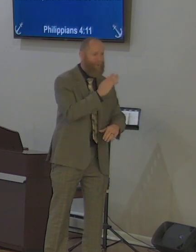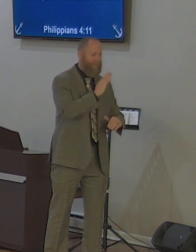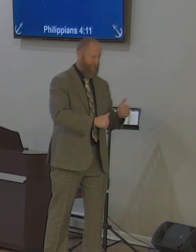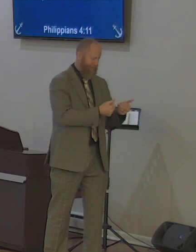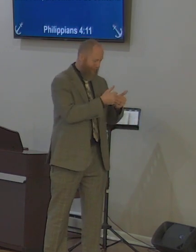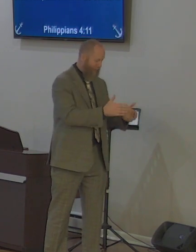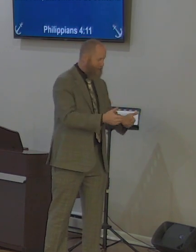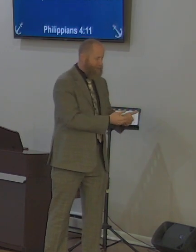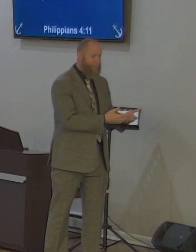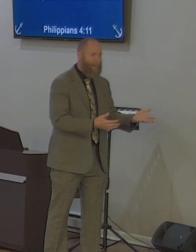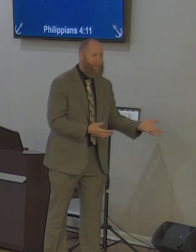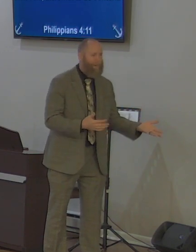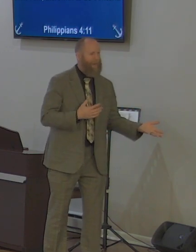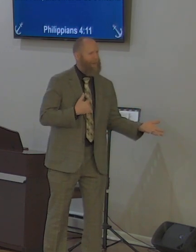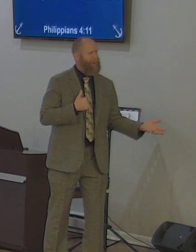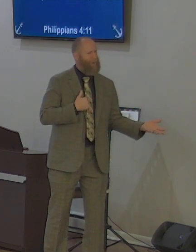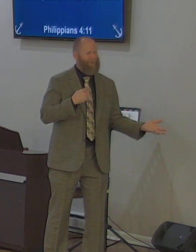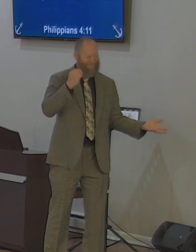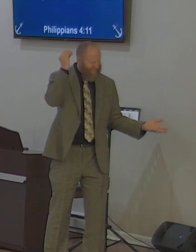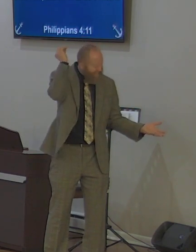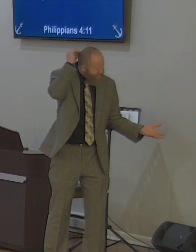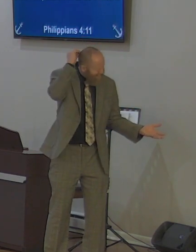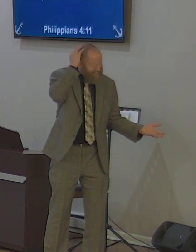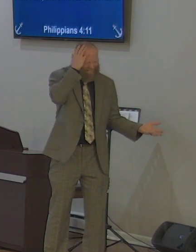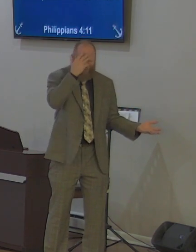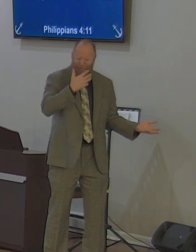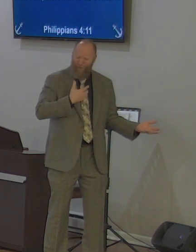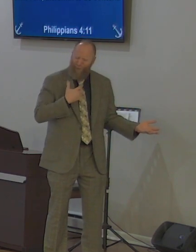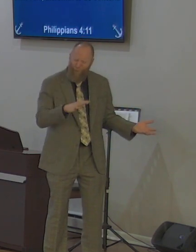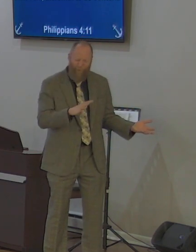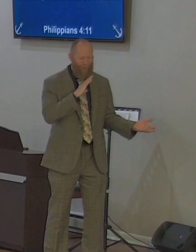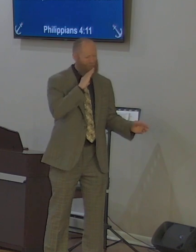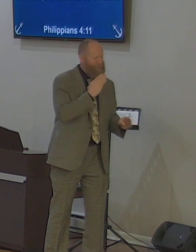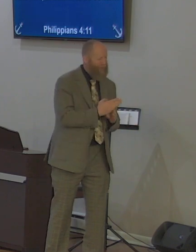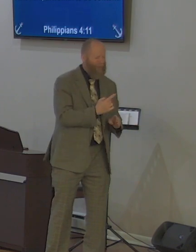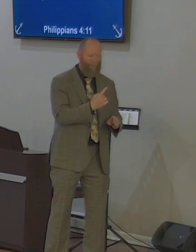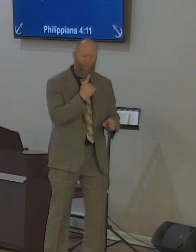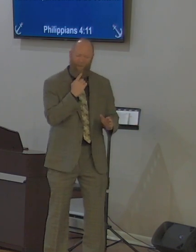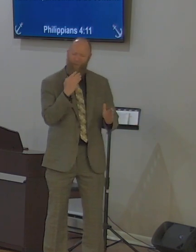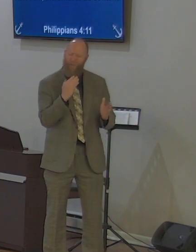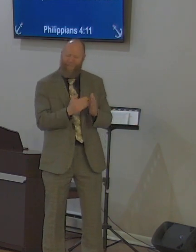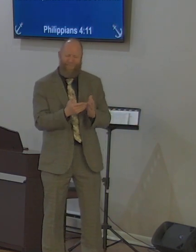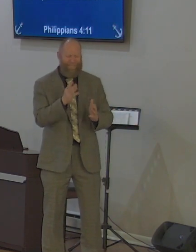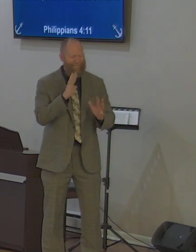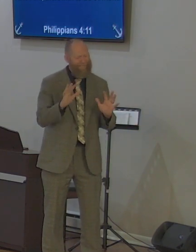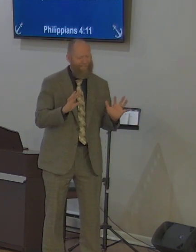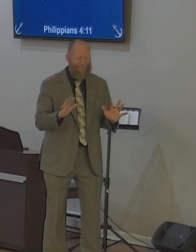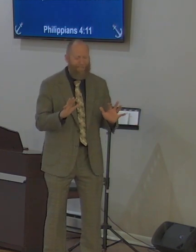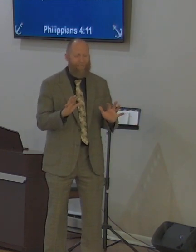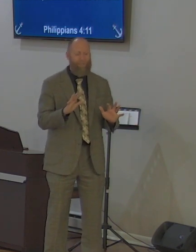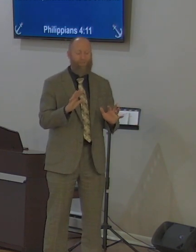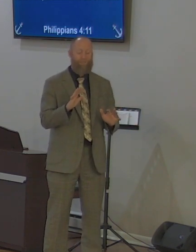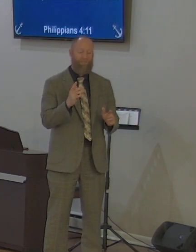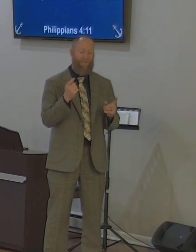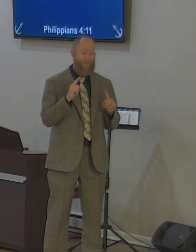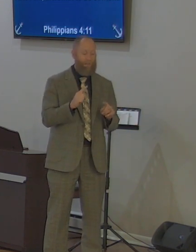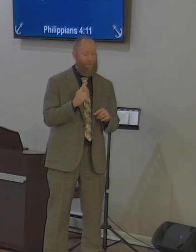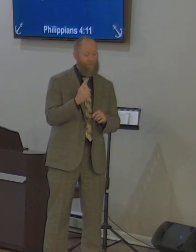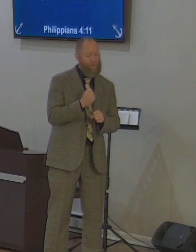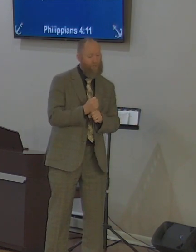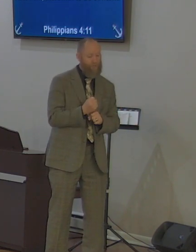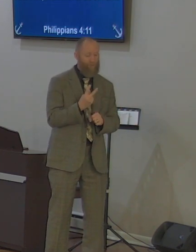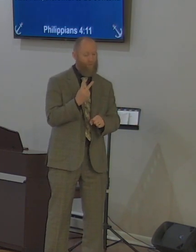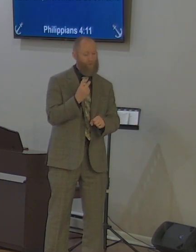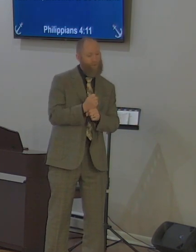this sweet child. But I'm just telling you this, that as the years unfolded, a couple of years maybe later, I'm sitting